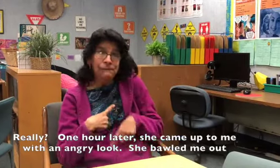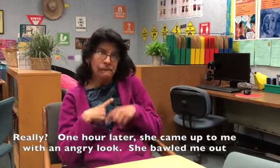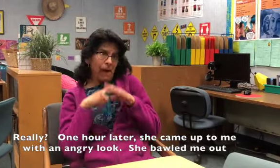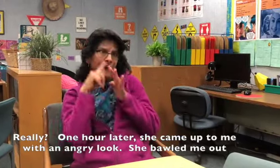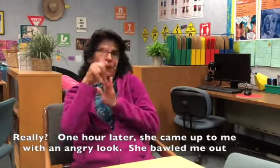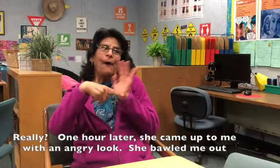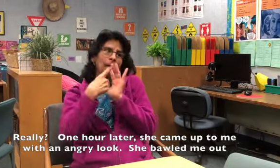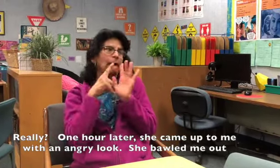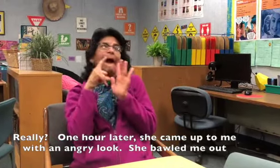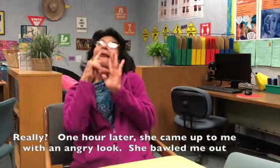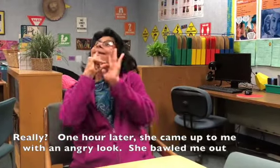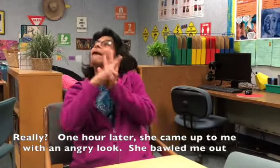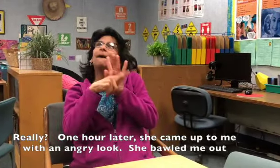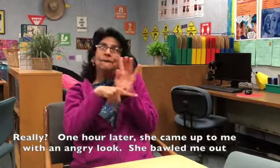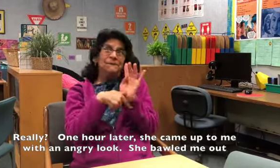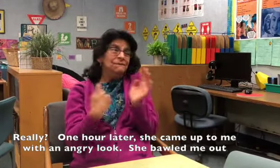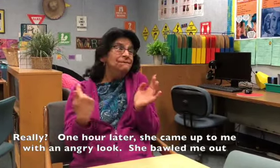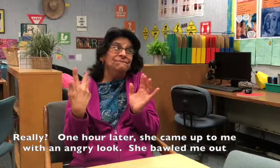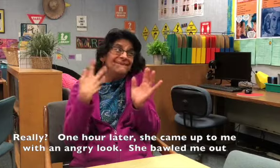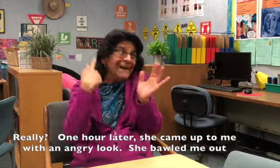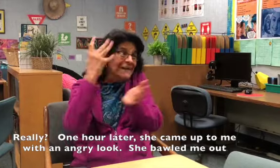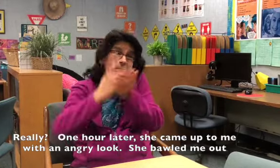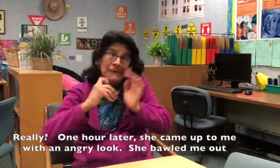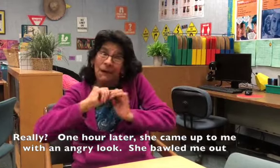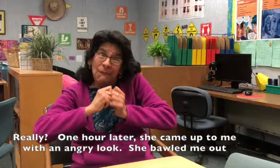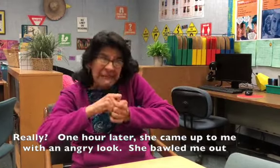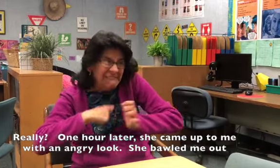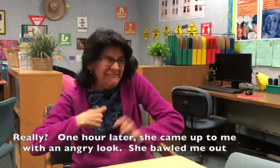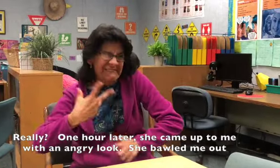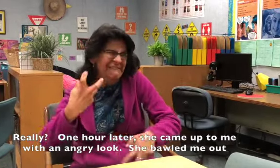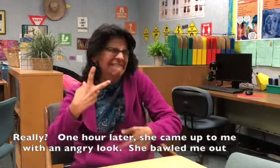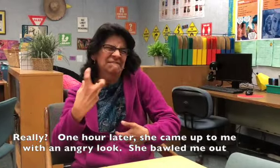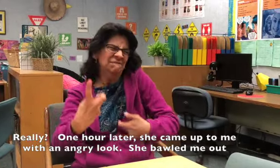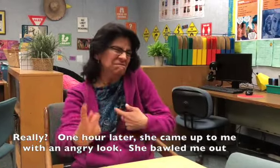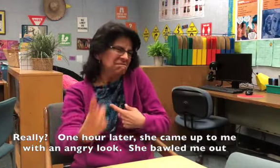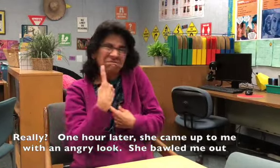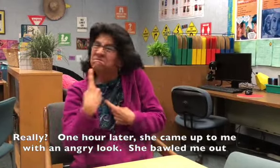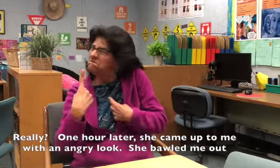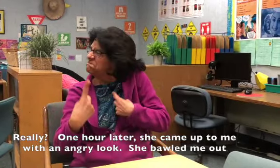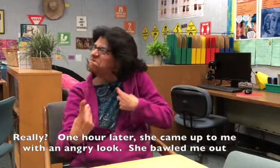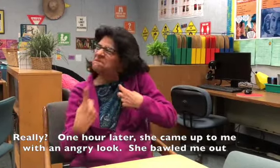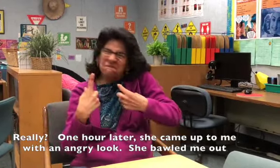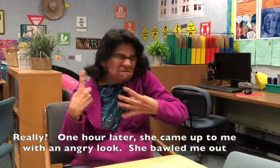Really? 1 hour later, she came up to me with an angry look. She bawled me out